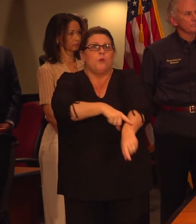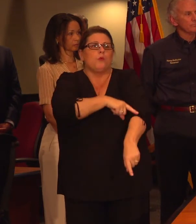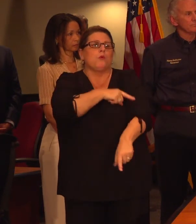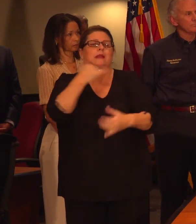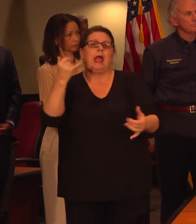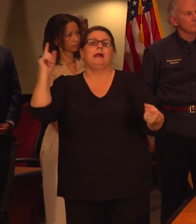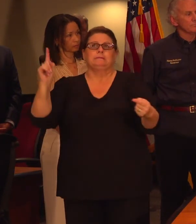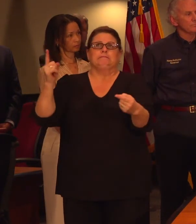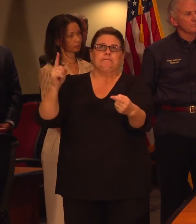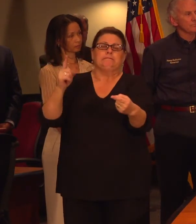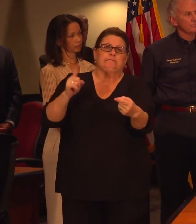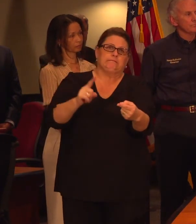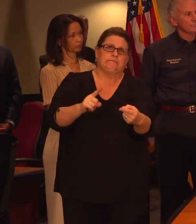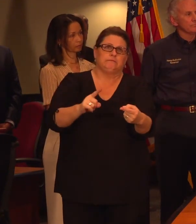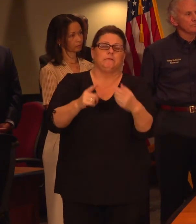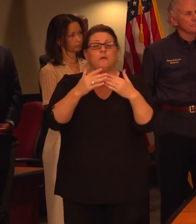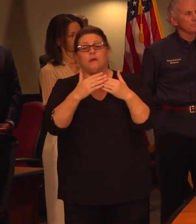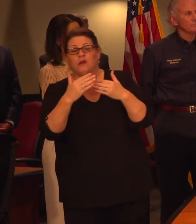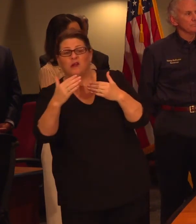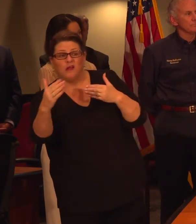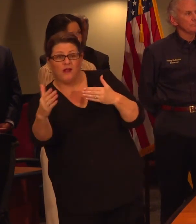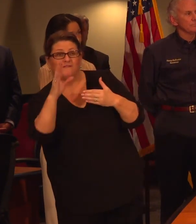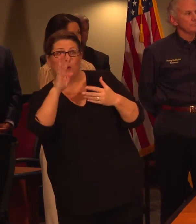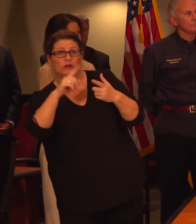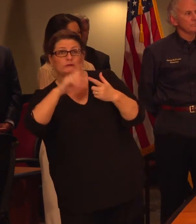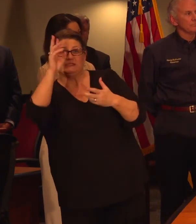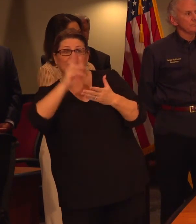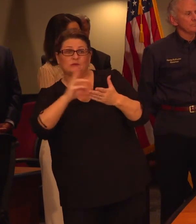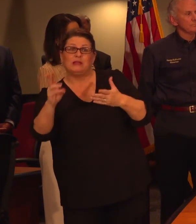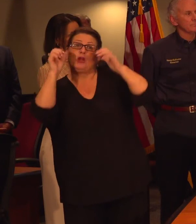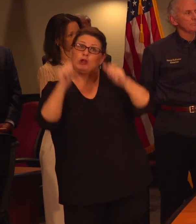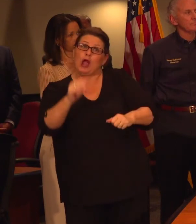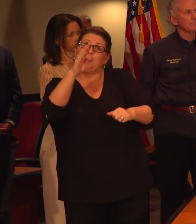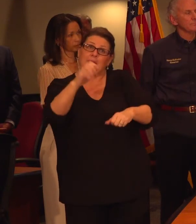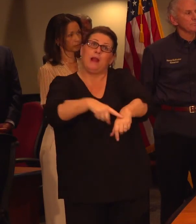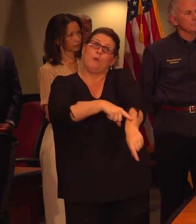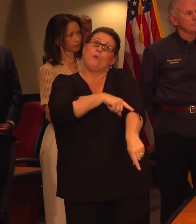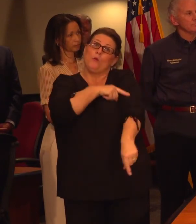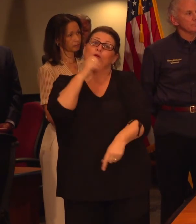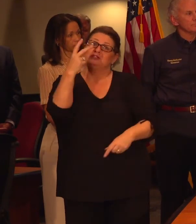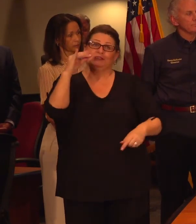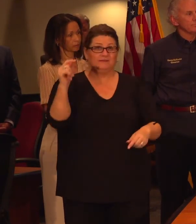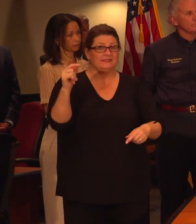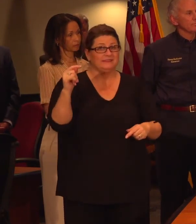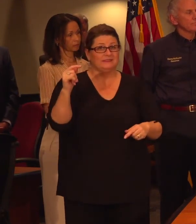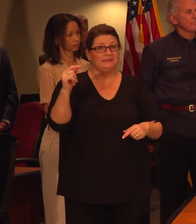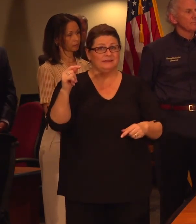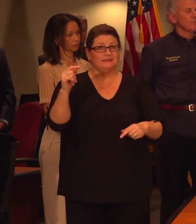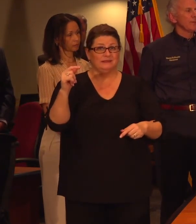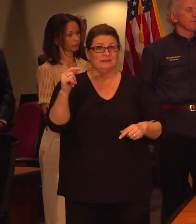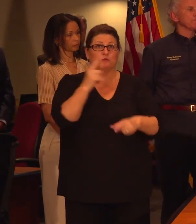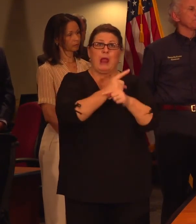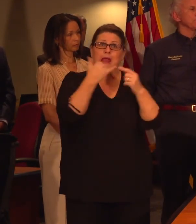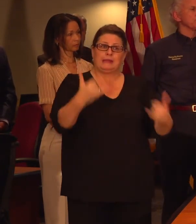in the next 4 to 6 weeks, they're probably going to greatly increase. So there's been this period of time where the number of shifts that they typically work is